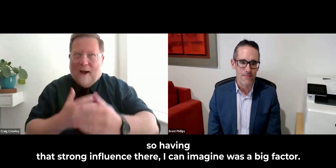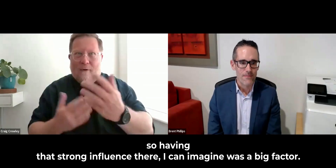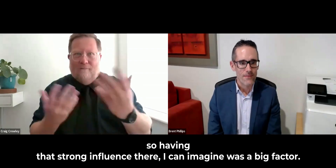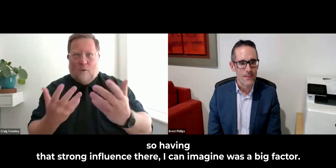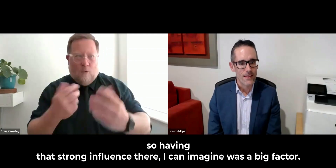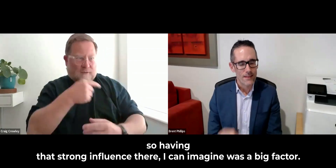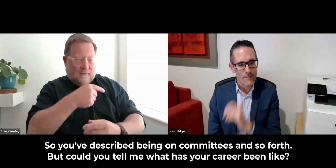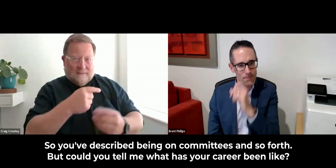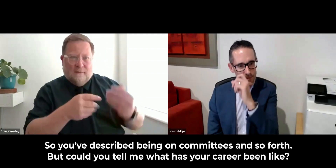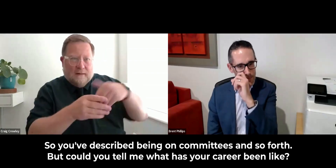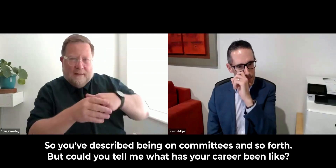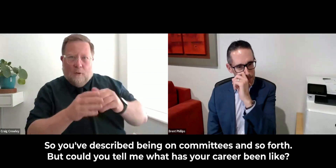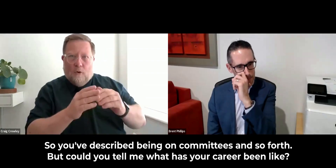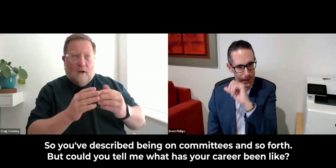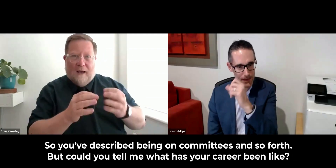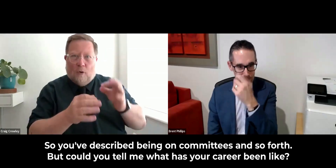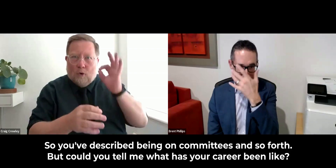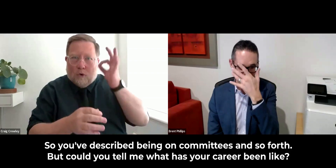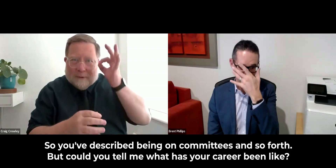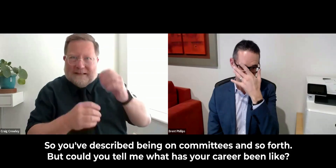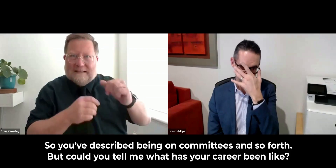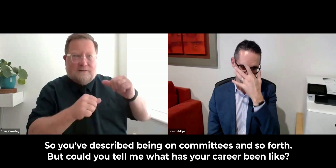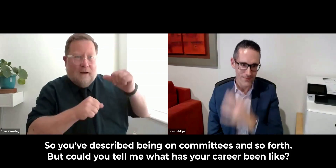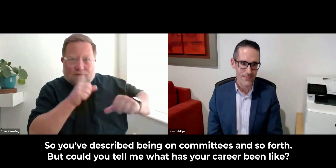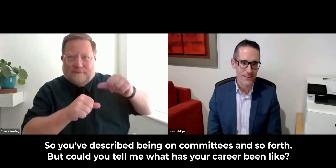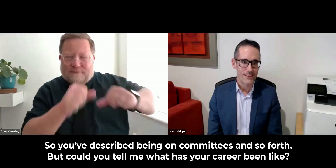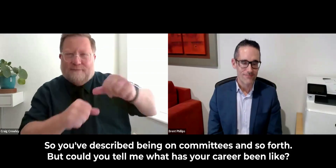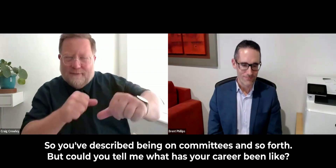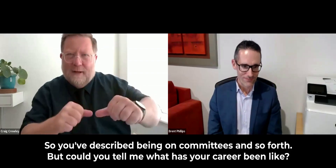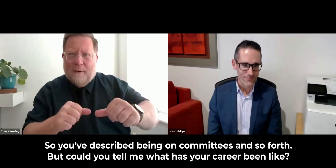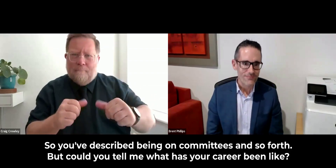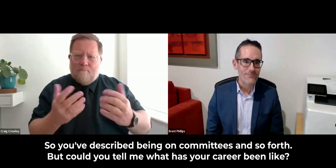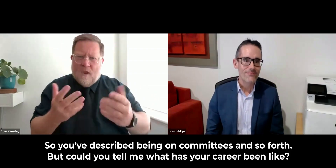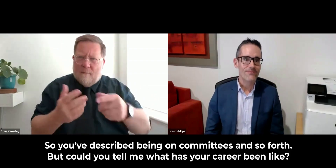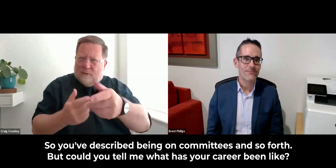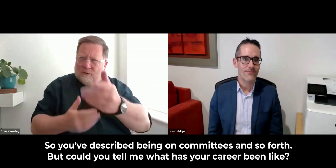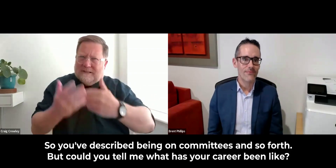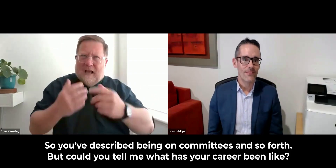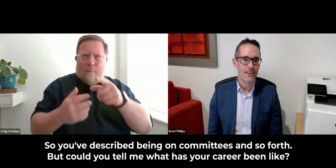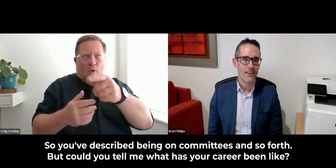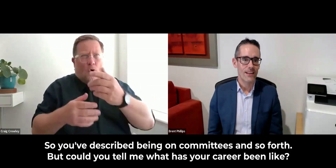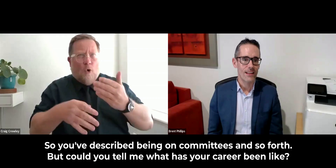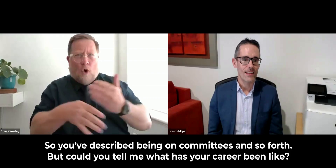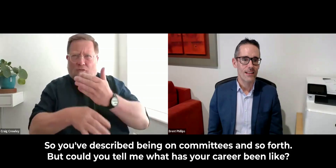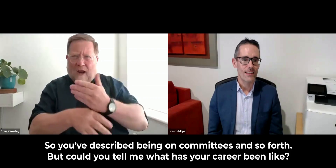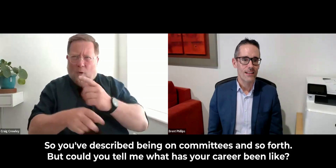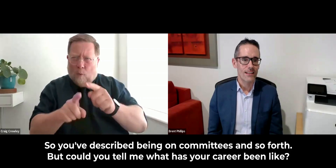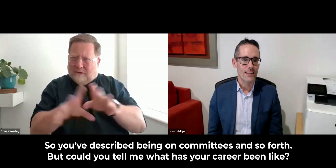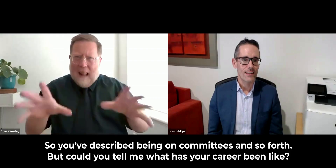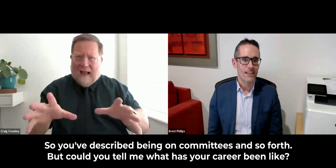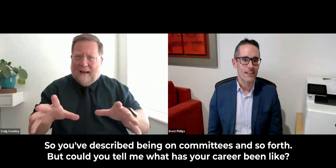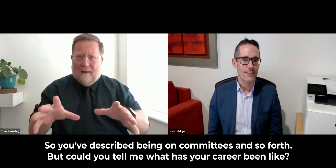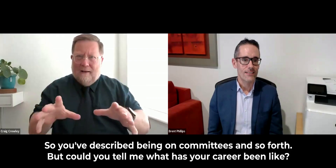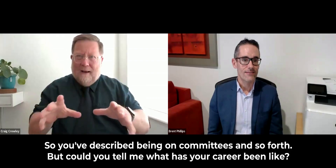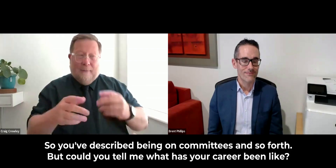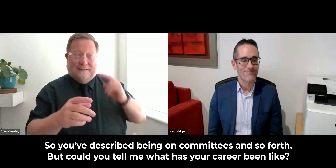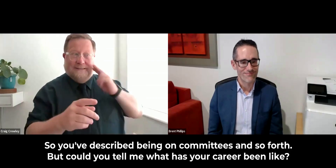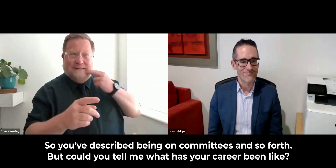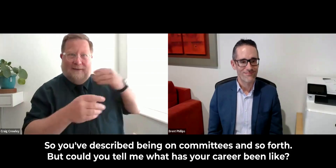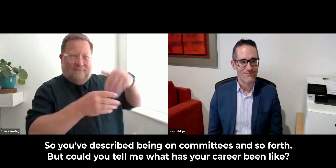factor. So you've described being on committees and so forth. So, but could you tell me what has your